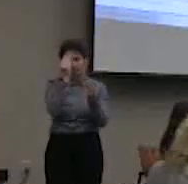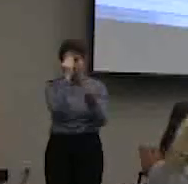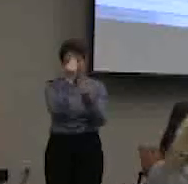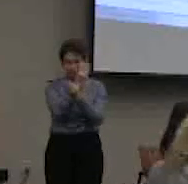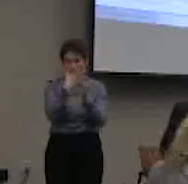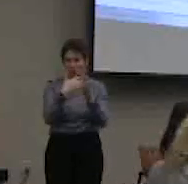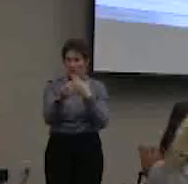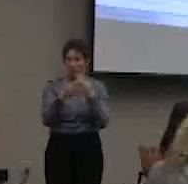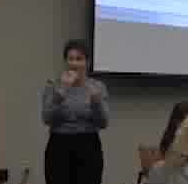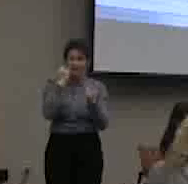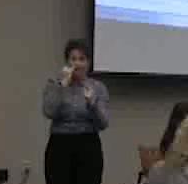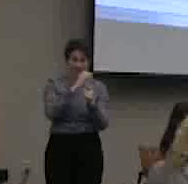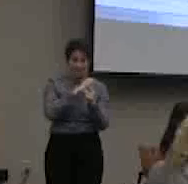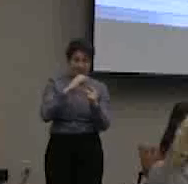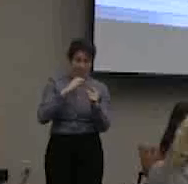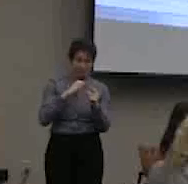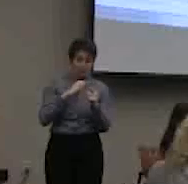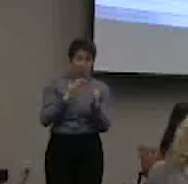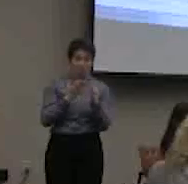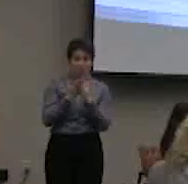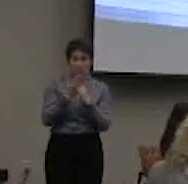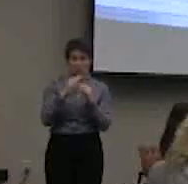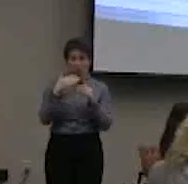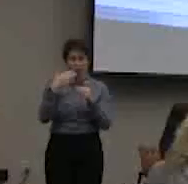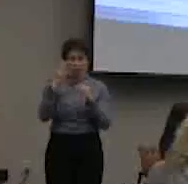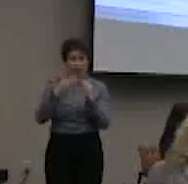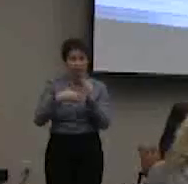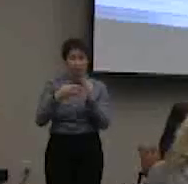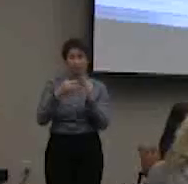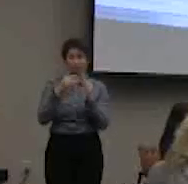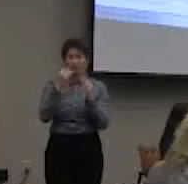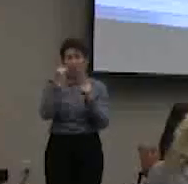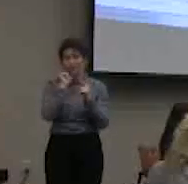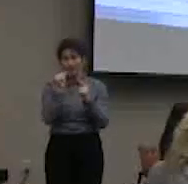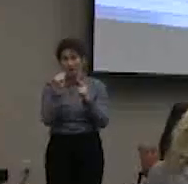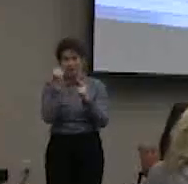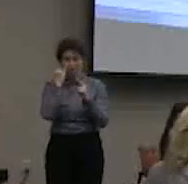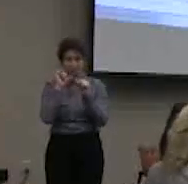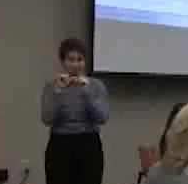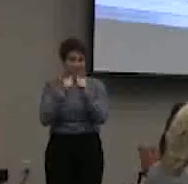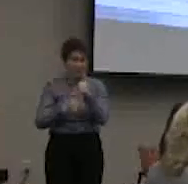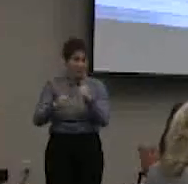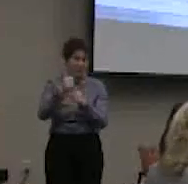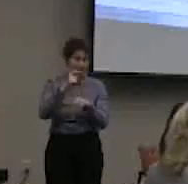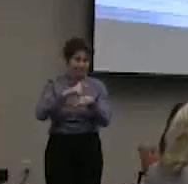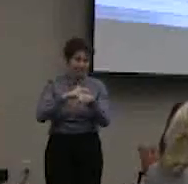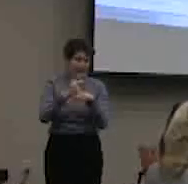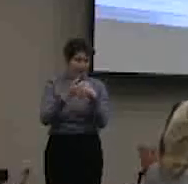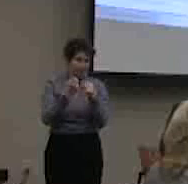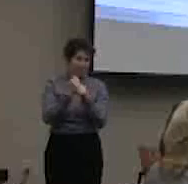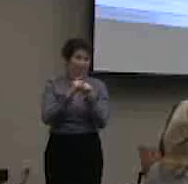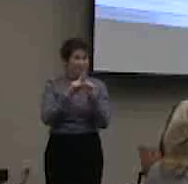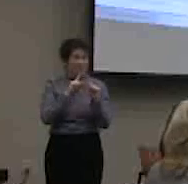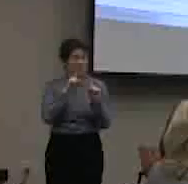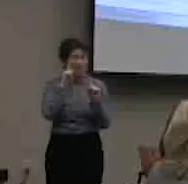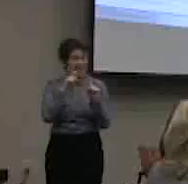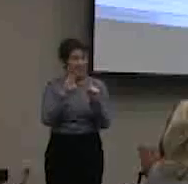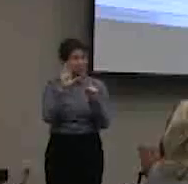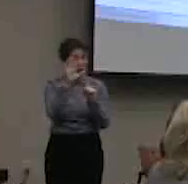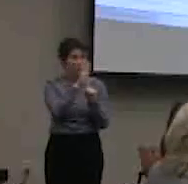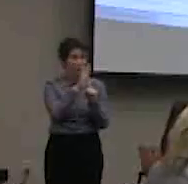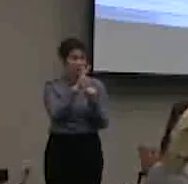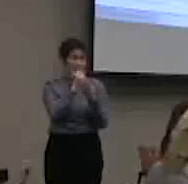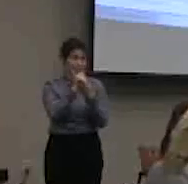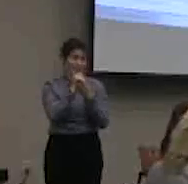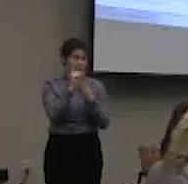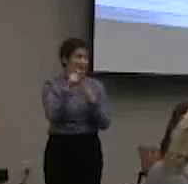is through its course of time or not. But would certainly, we need, frankly, your brain power behind this. I just think it would be really